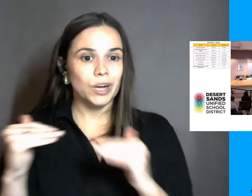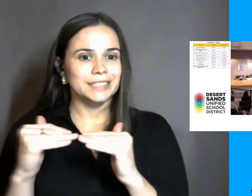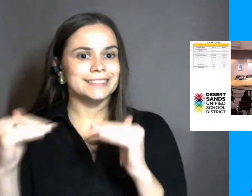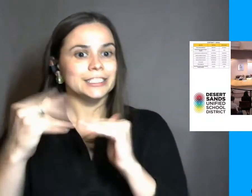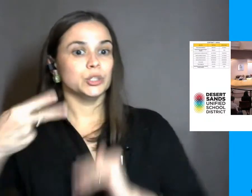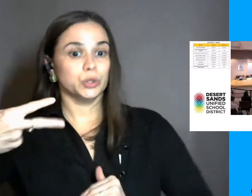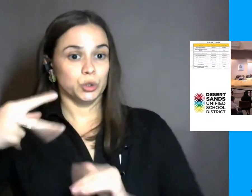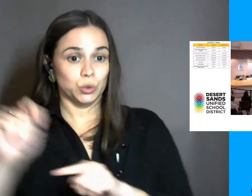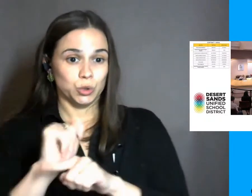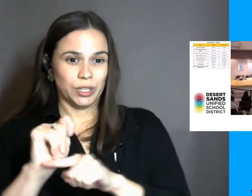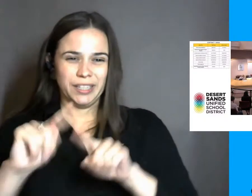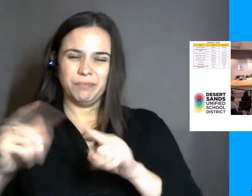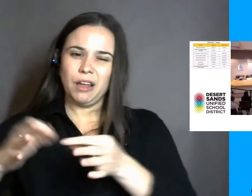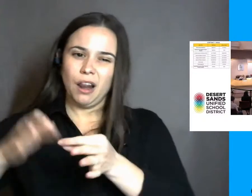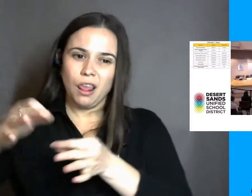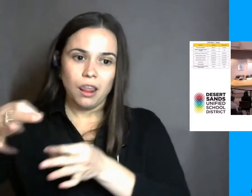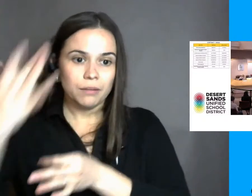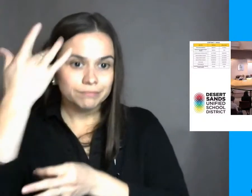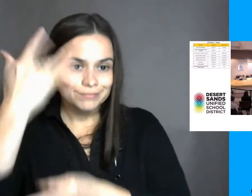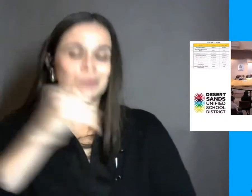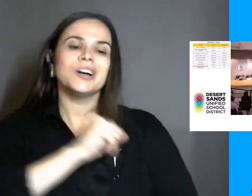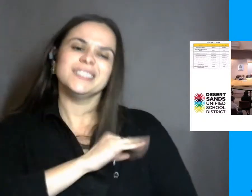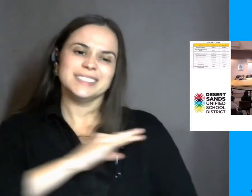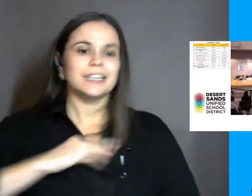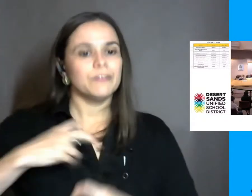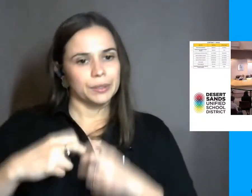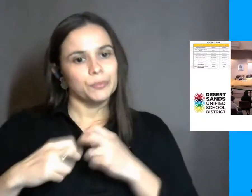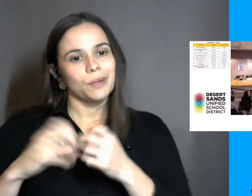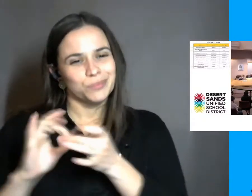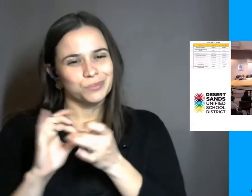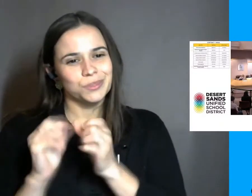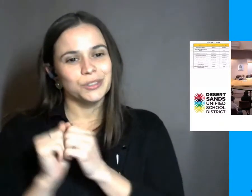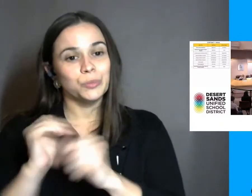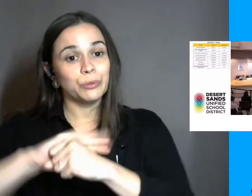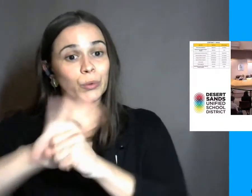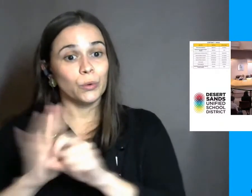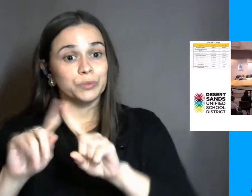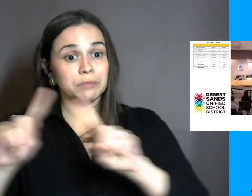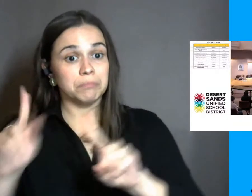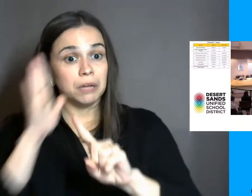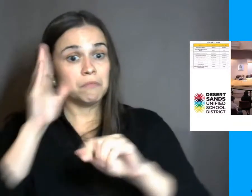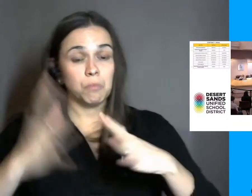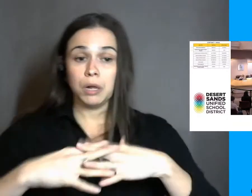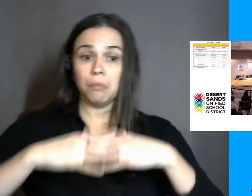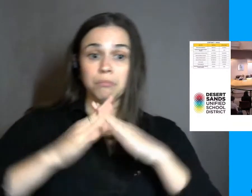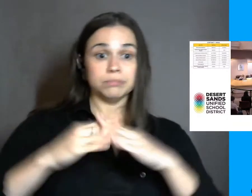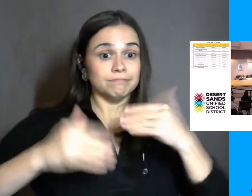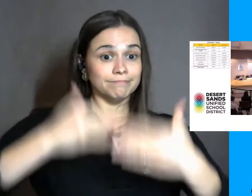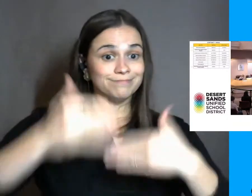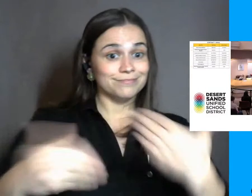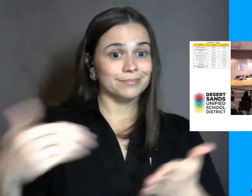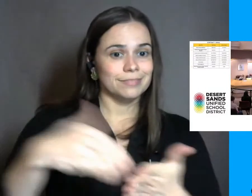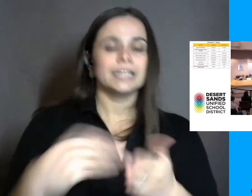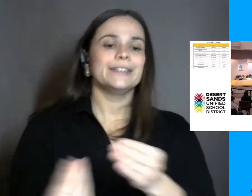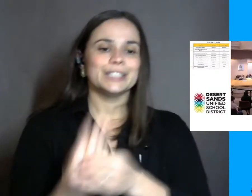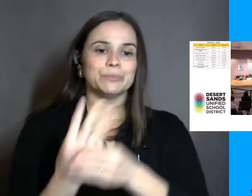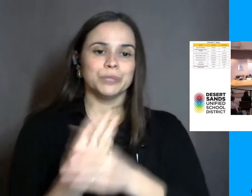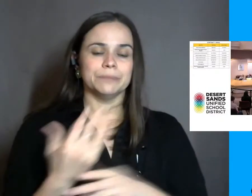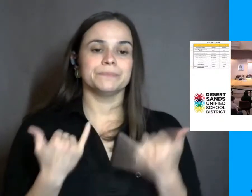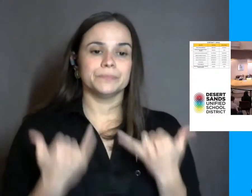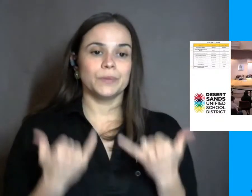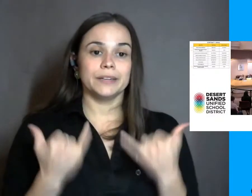to staffing issues associated with COVID, but will resume in the spring. We are currently